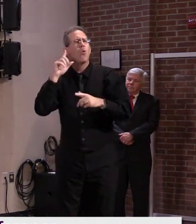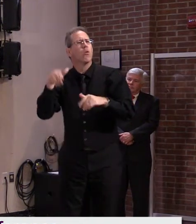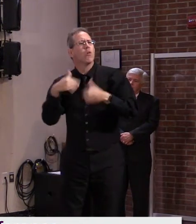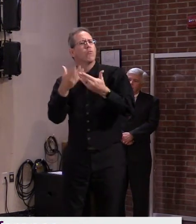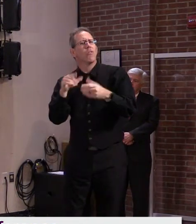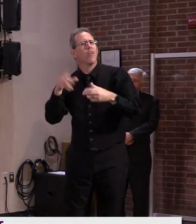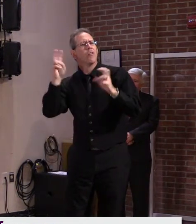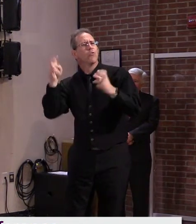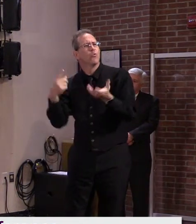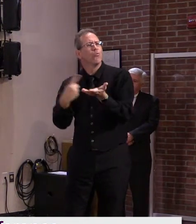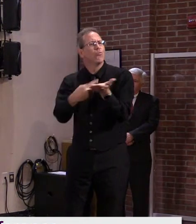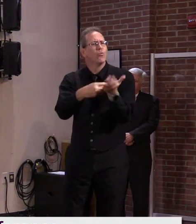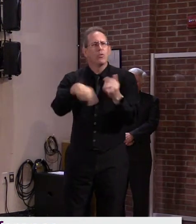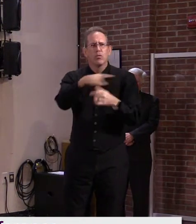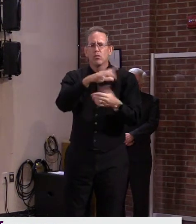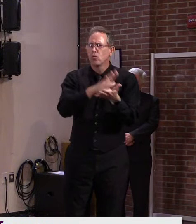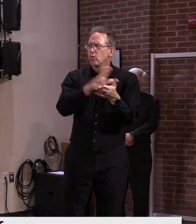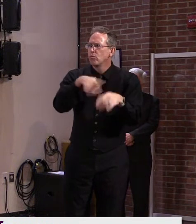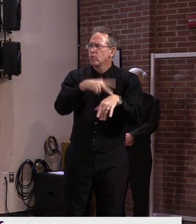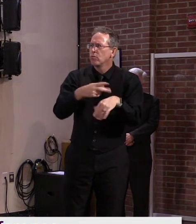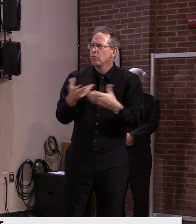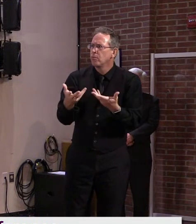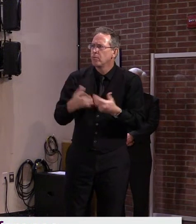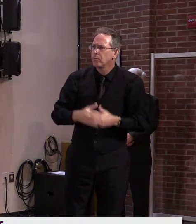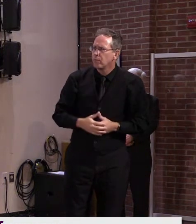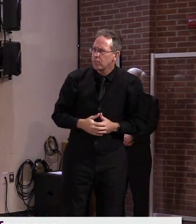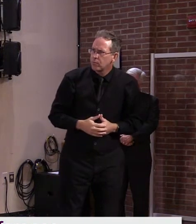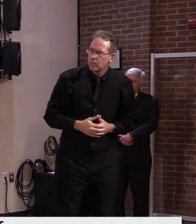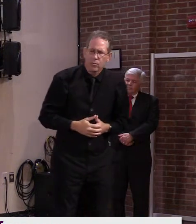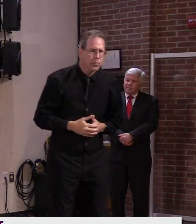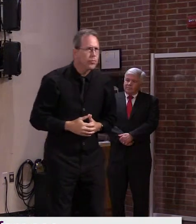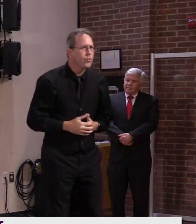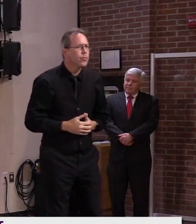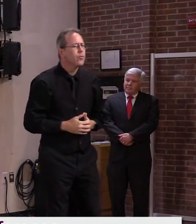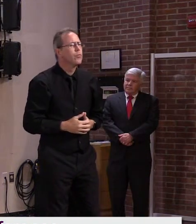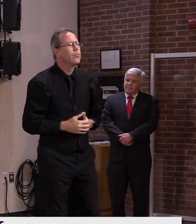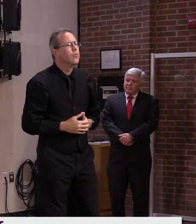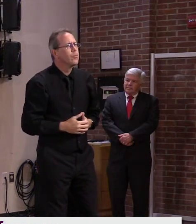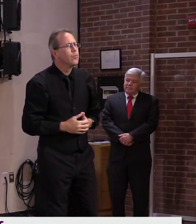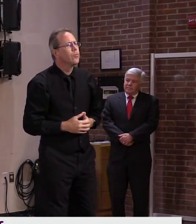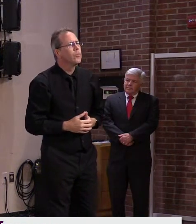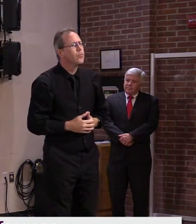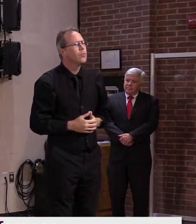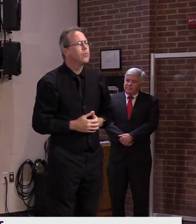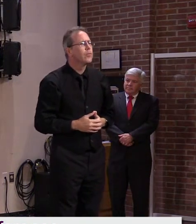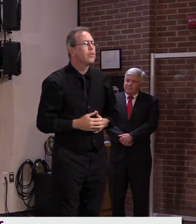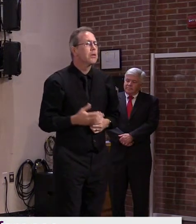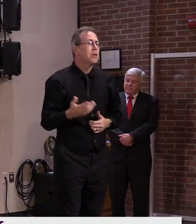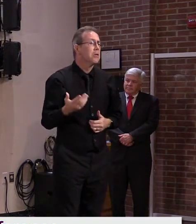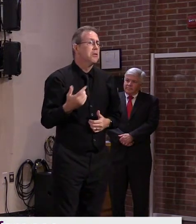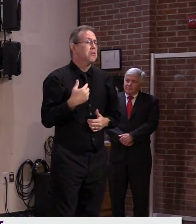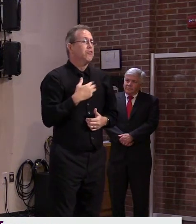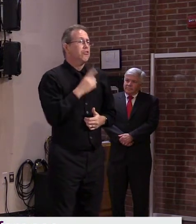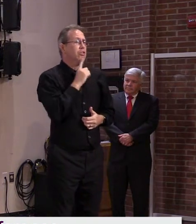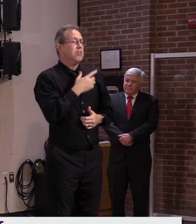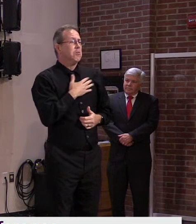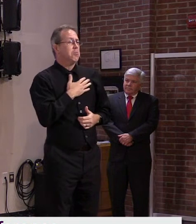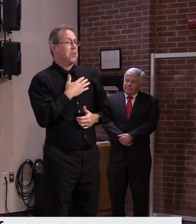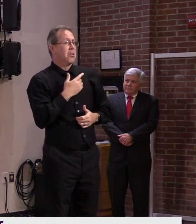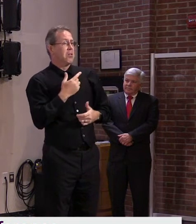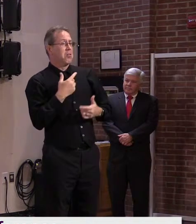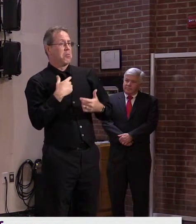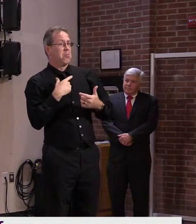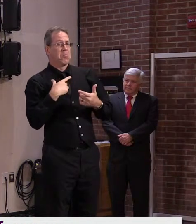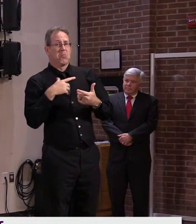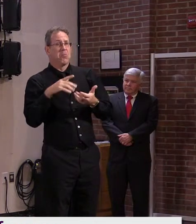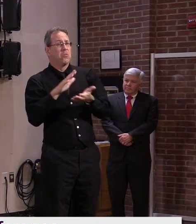everyone locally should just wait until the federal rule lands? Yeah, I think locally, my encouragement would be to have them wait